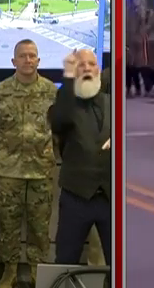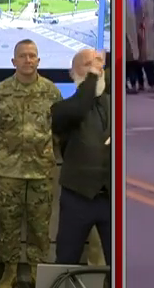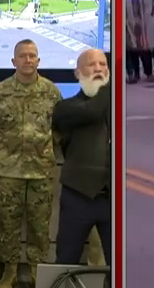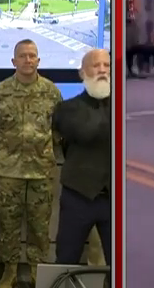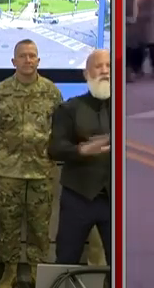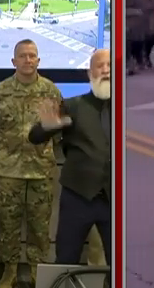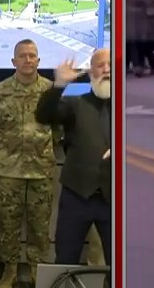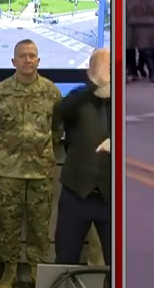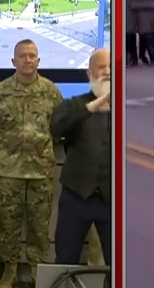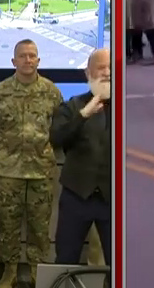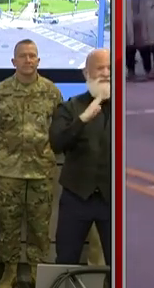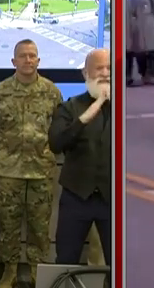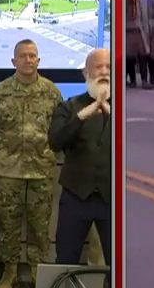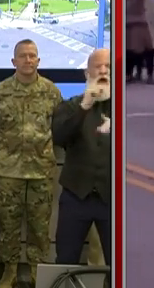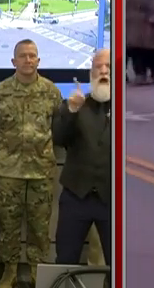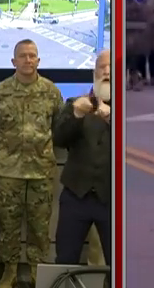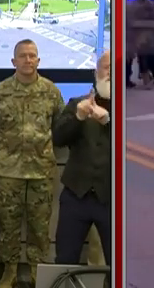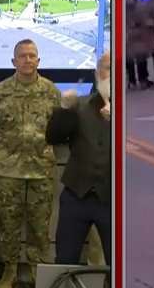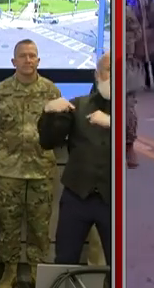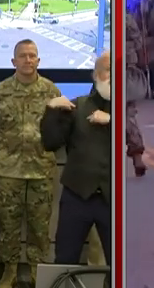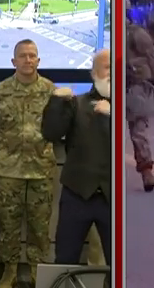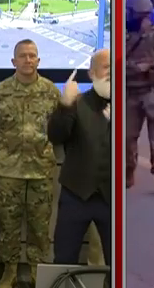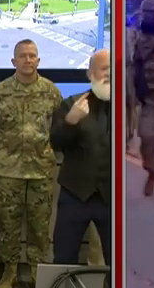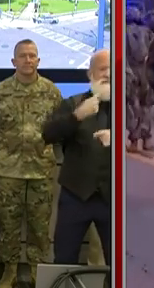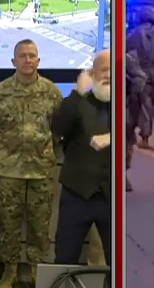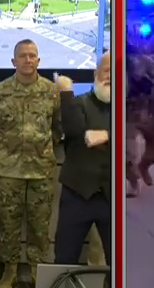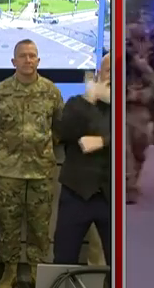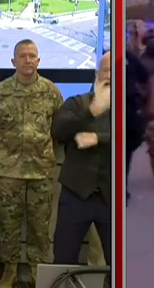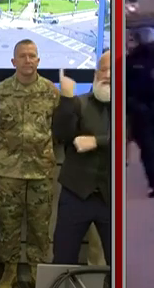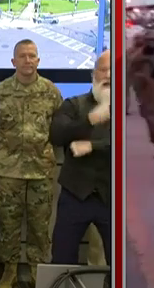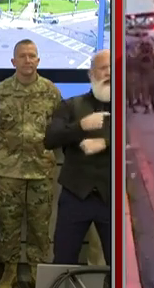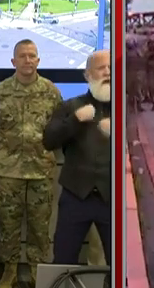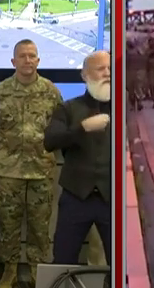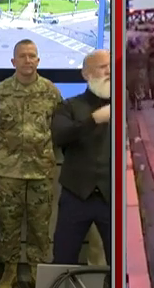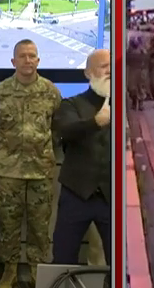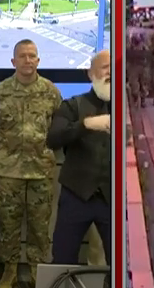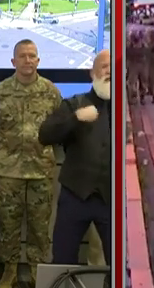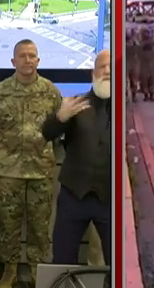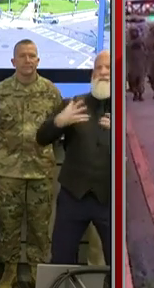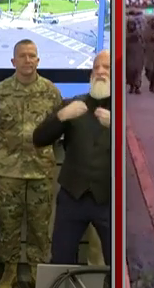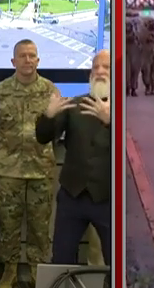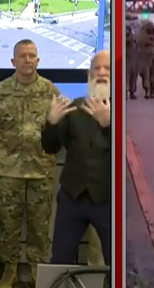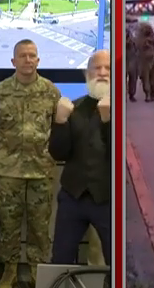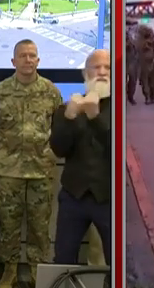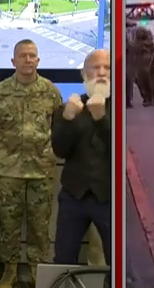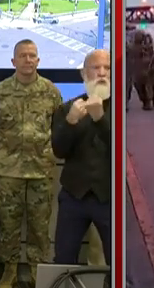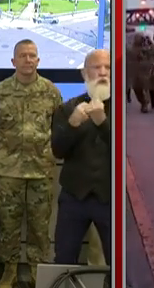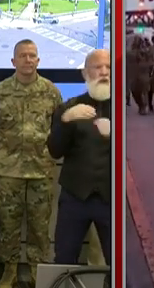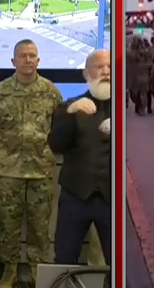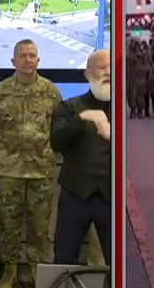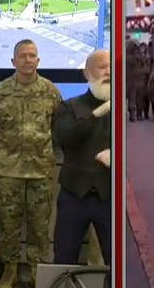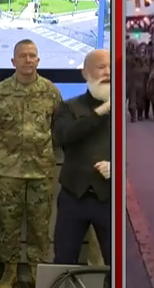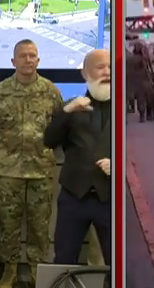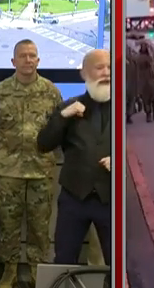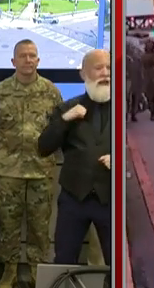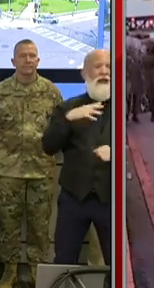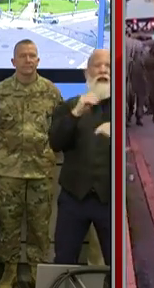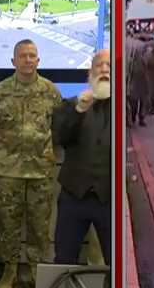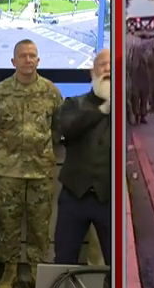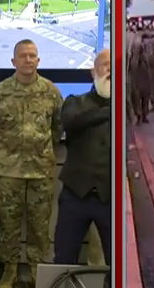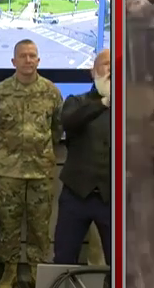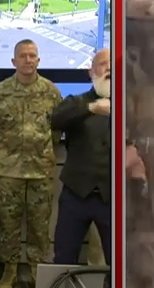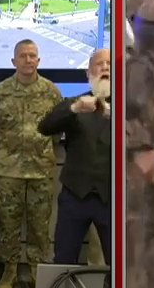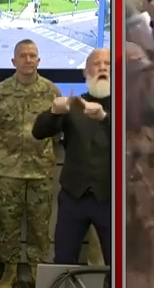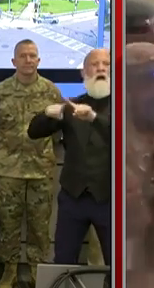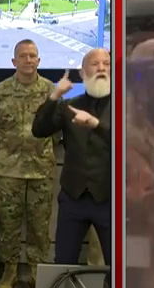over the past several days, we have provided reinforcements to Atlanta, as well as communities across Georgia, to enhance public